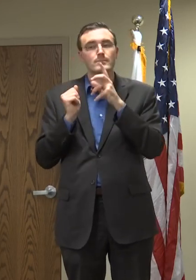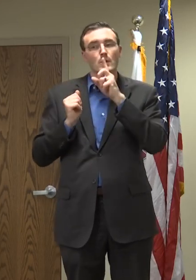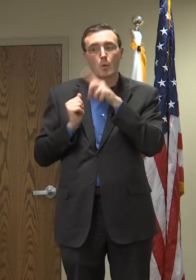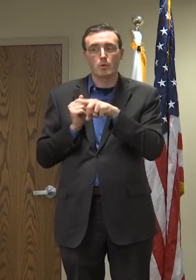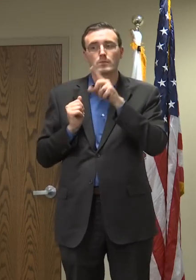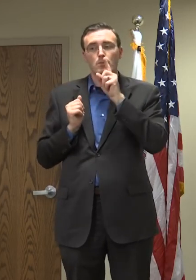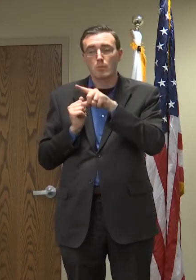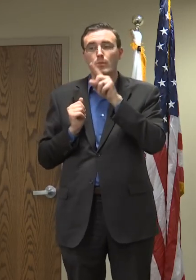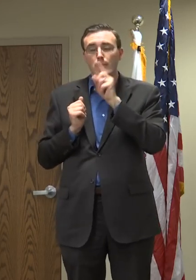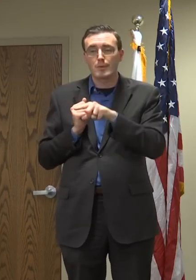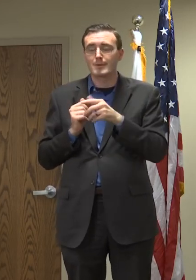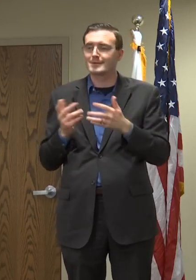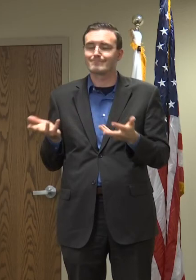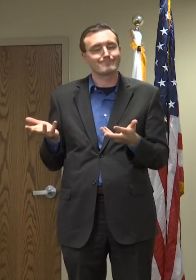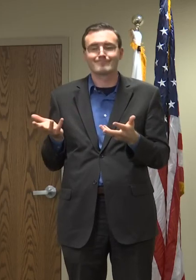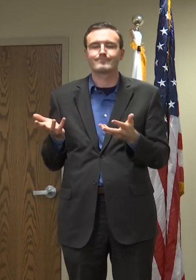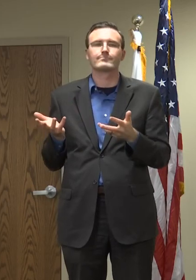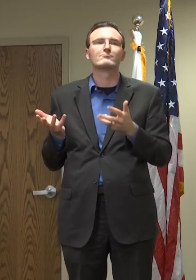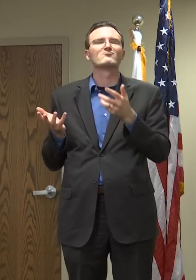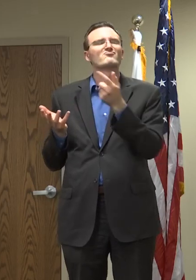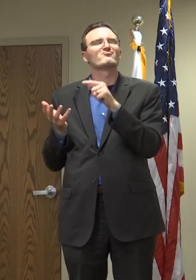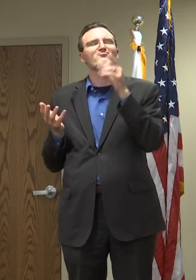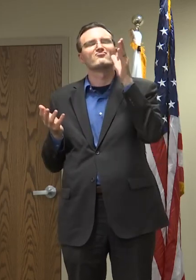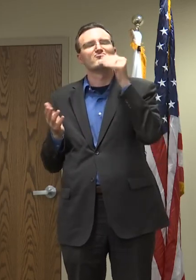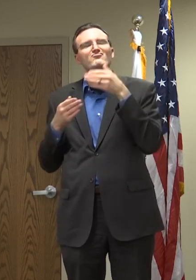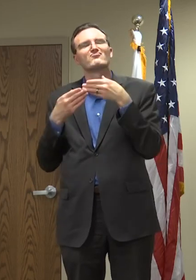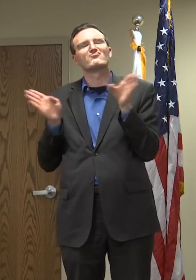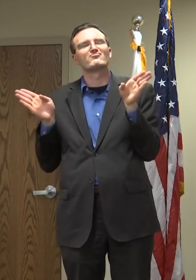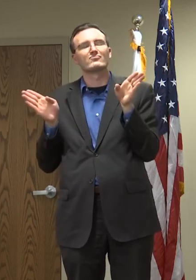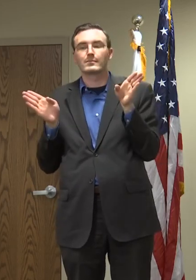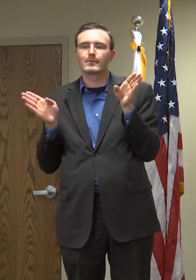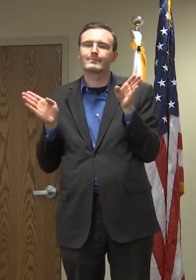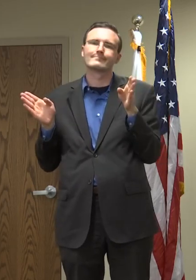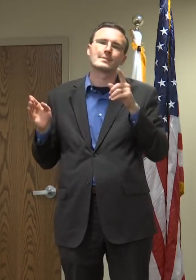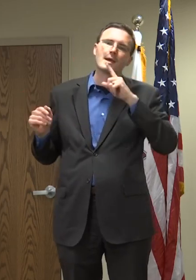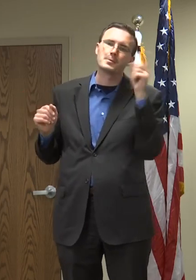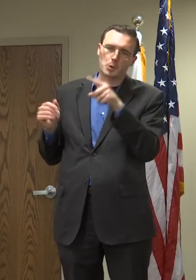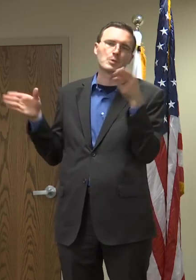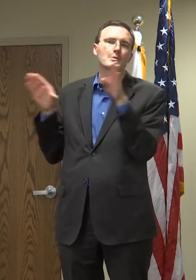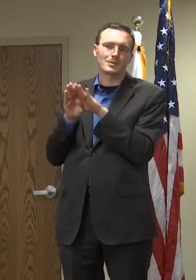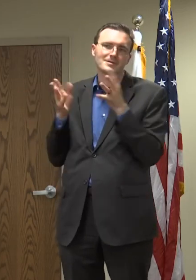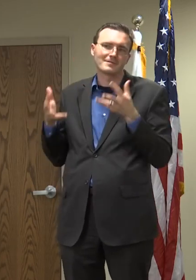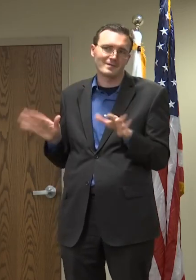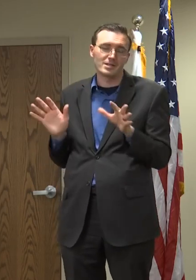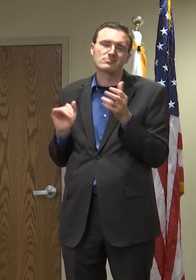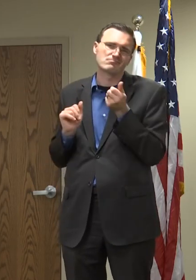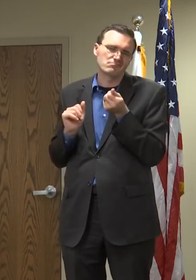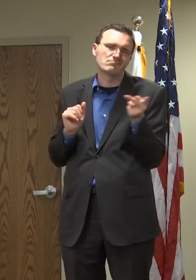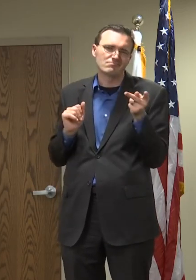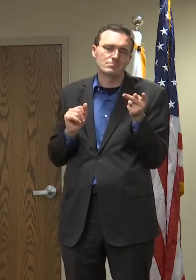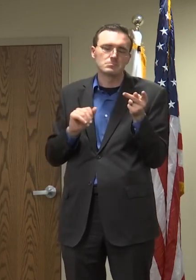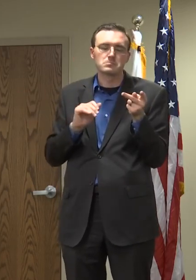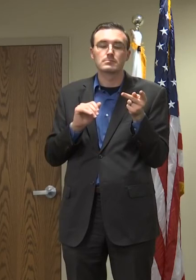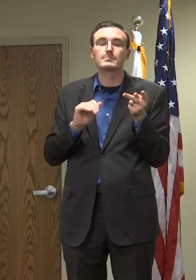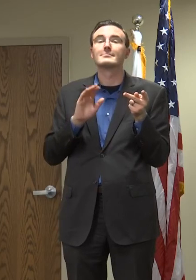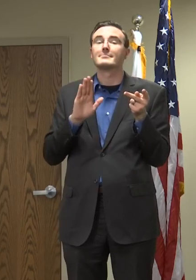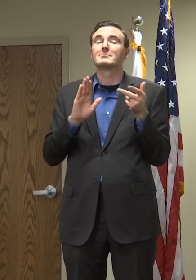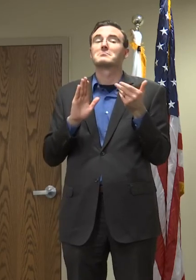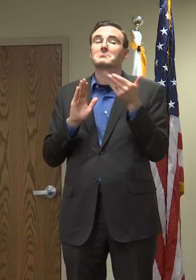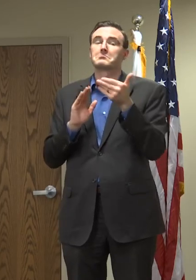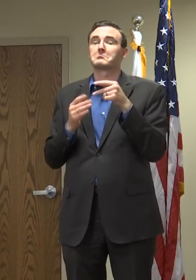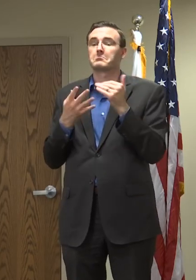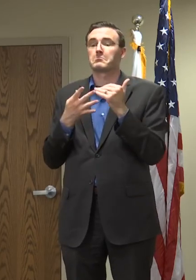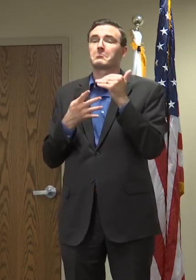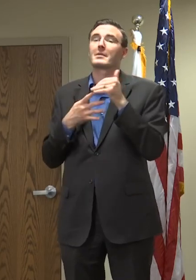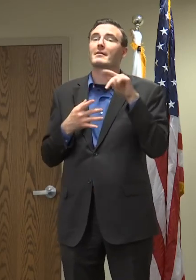indoor dining. Those establishments were reopened as we entered phase 4. Our goal is not to keep businesses closed. Our goal is to